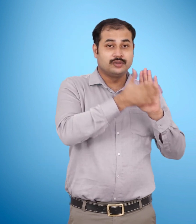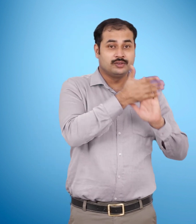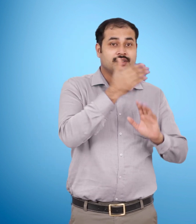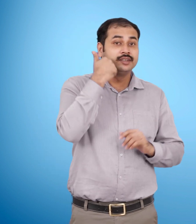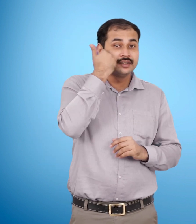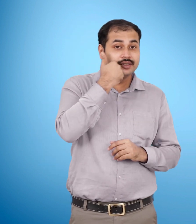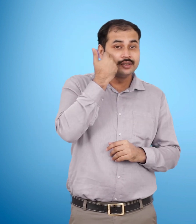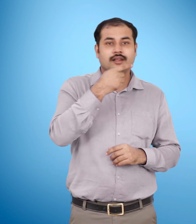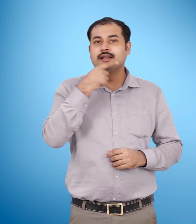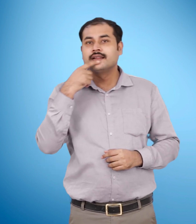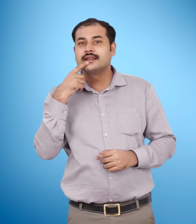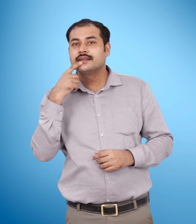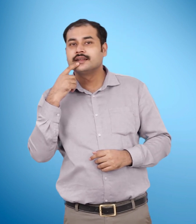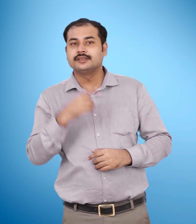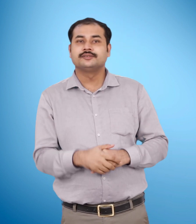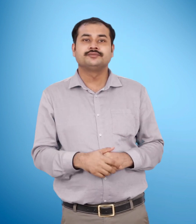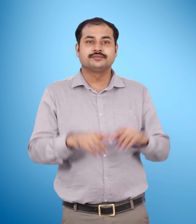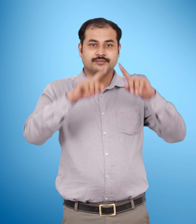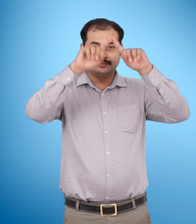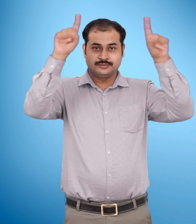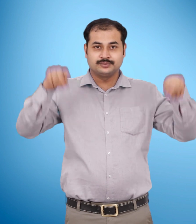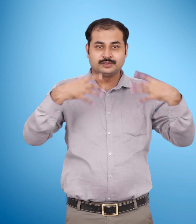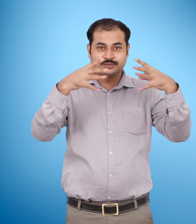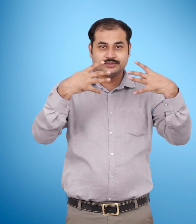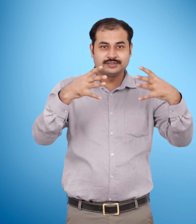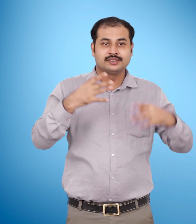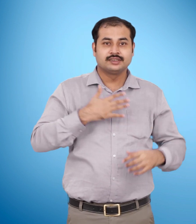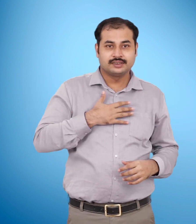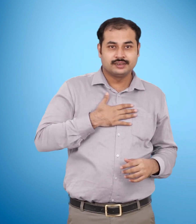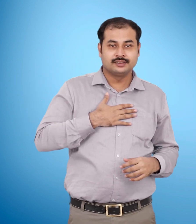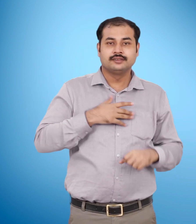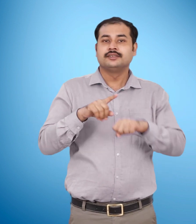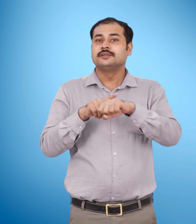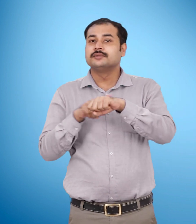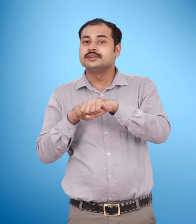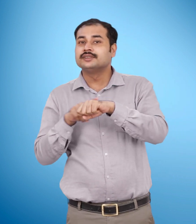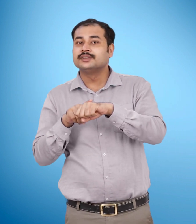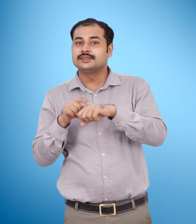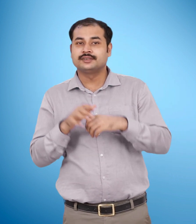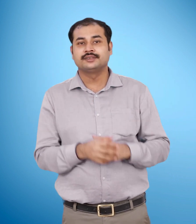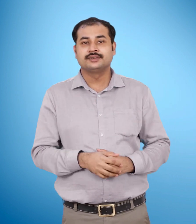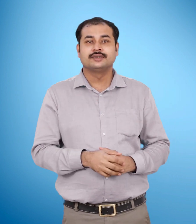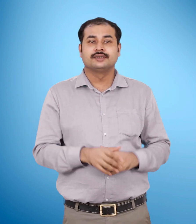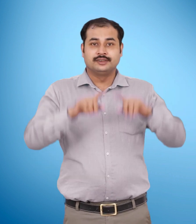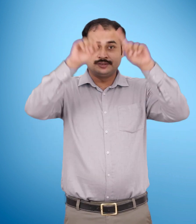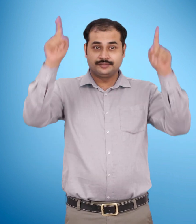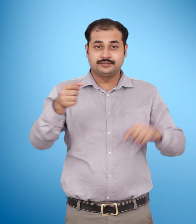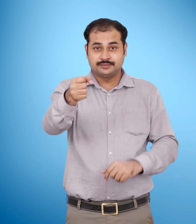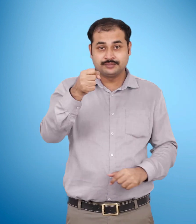are yellow or red. The windows are green or brown. The door is